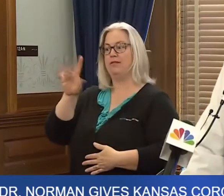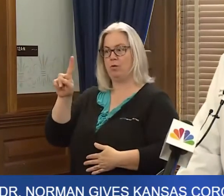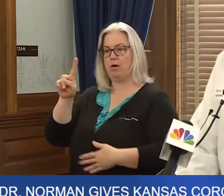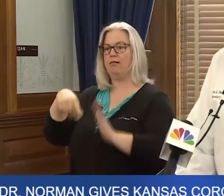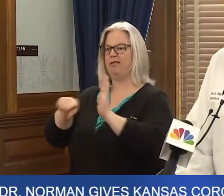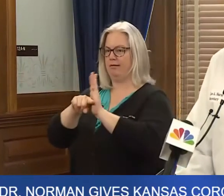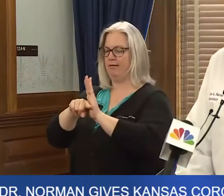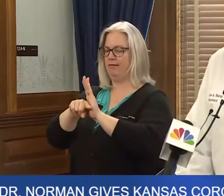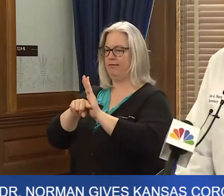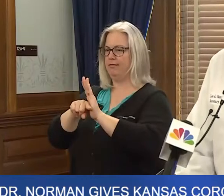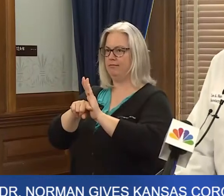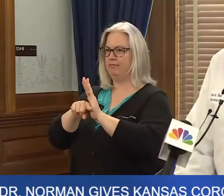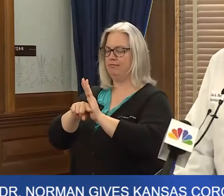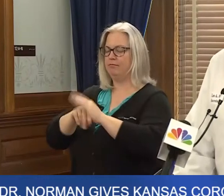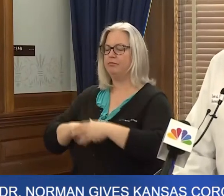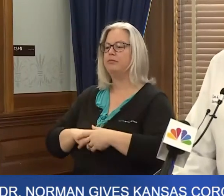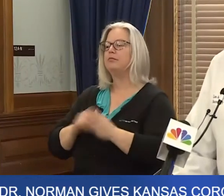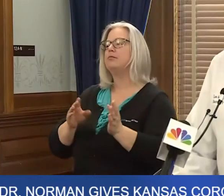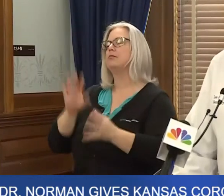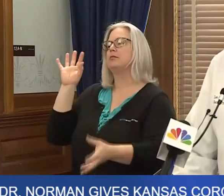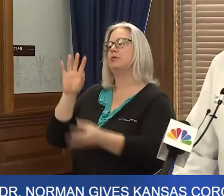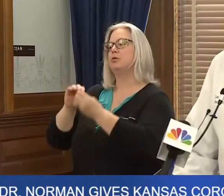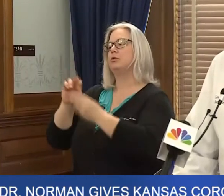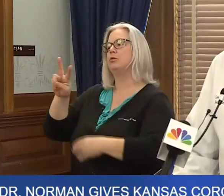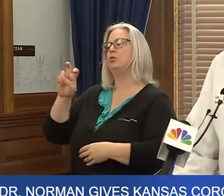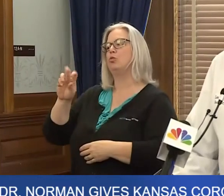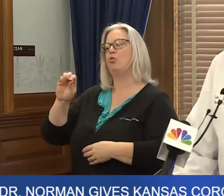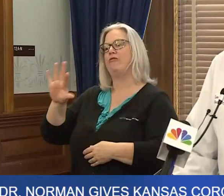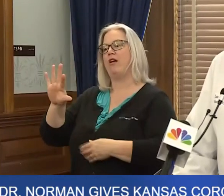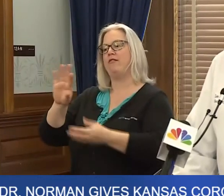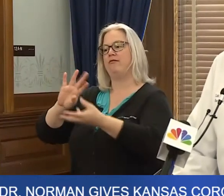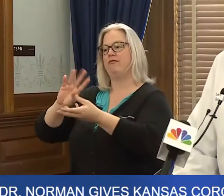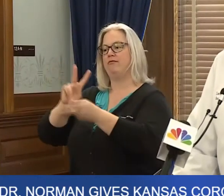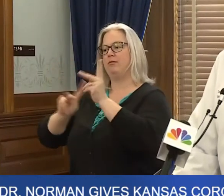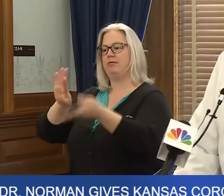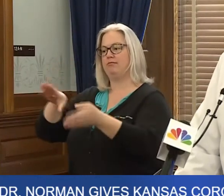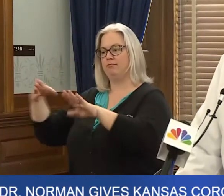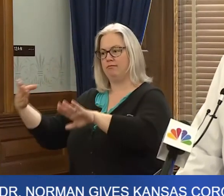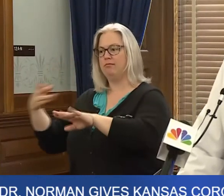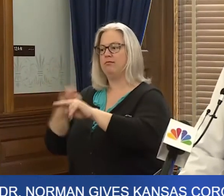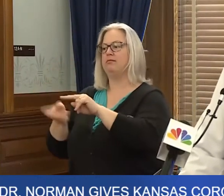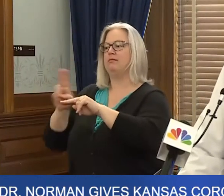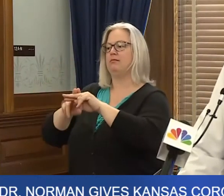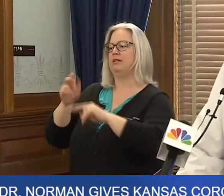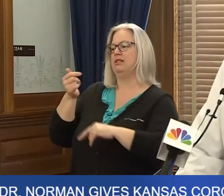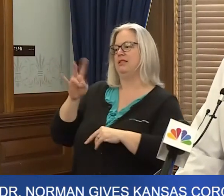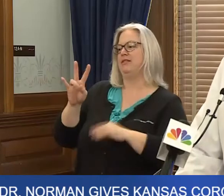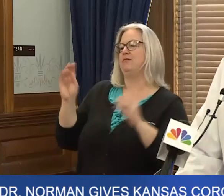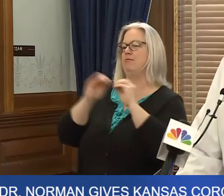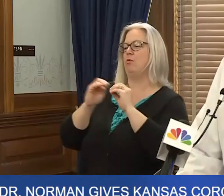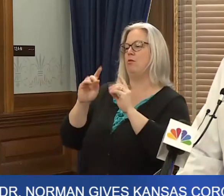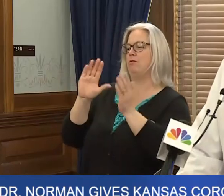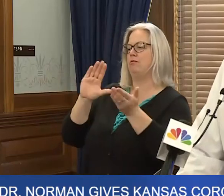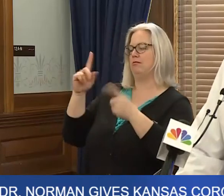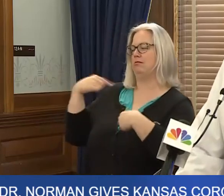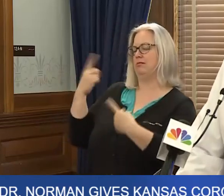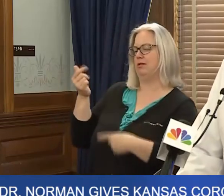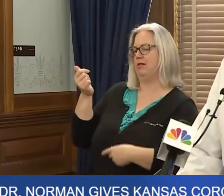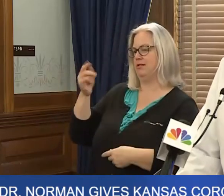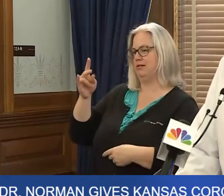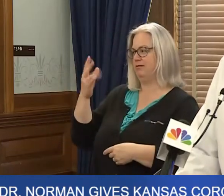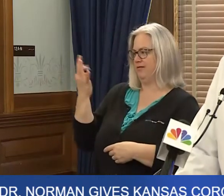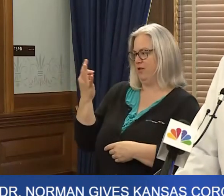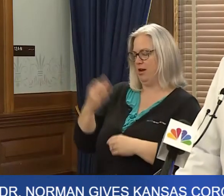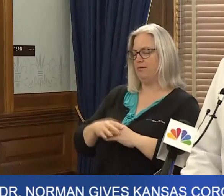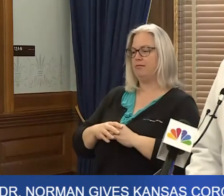75,151 negative results recorded and a total of 205 deaths, which is an increase in 17 deaths since last Friday.